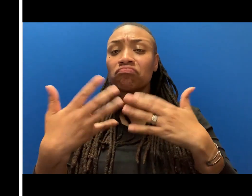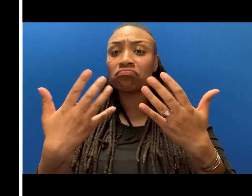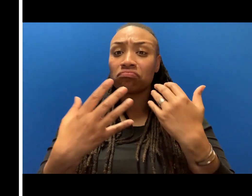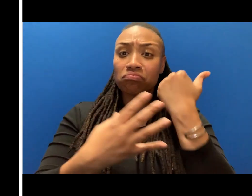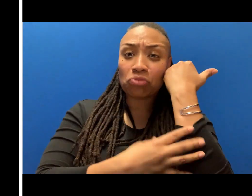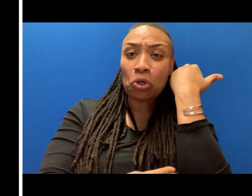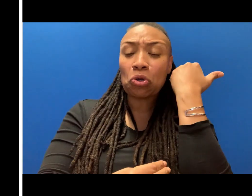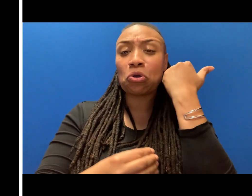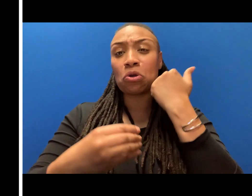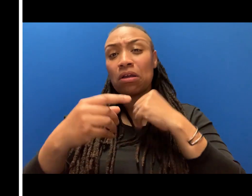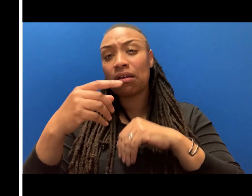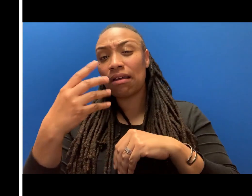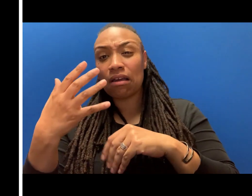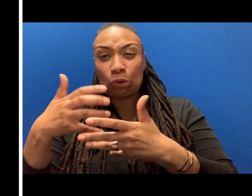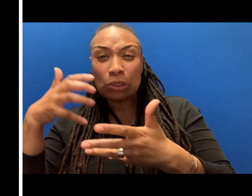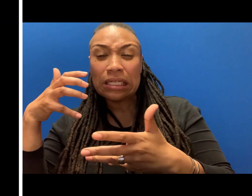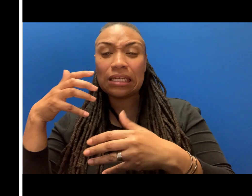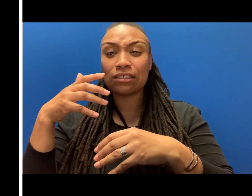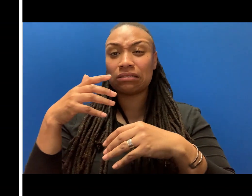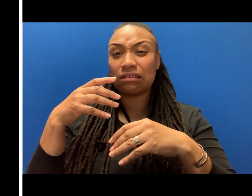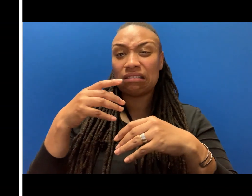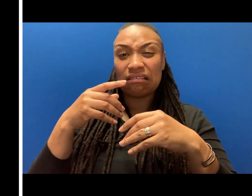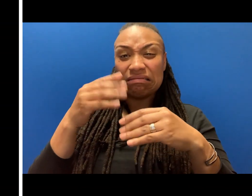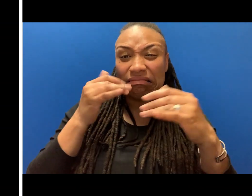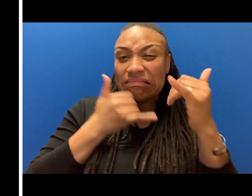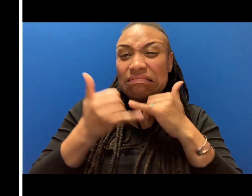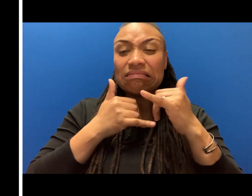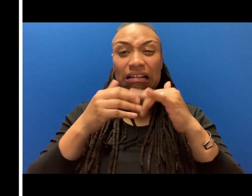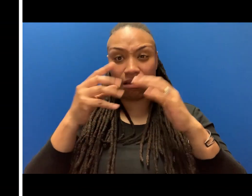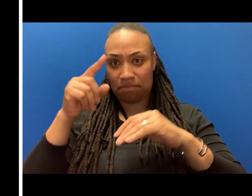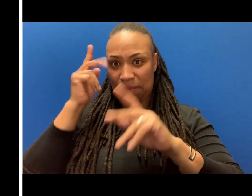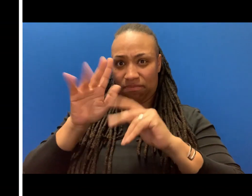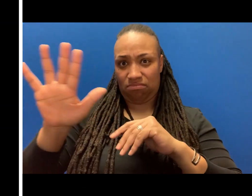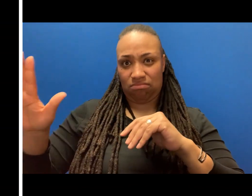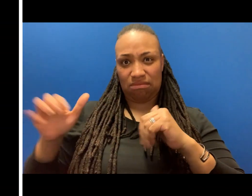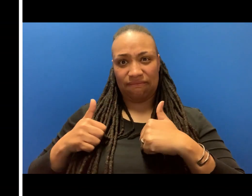not black people were worthy of life. Literally.